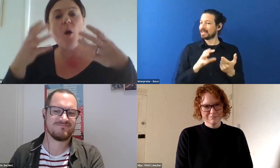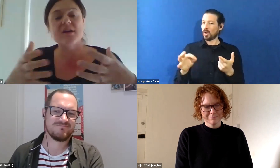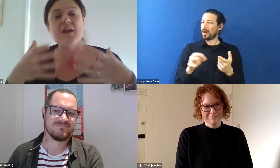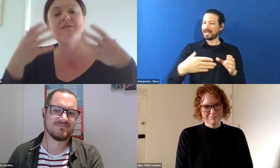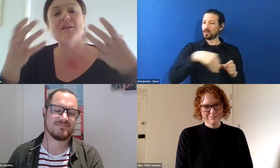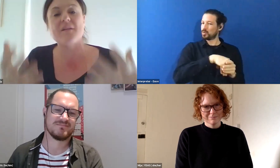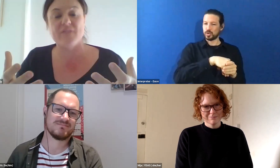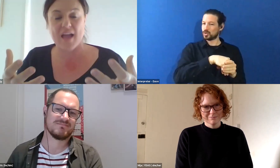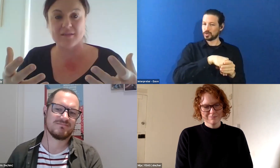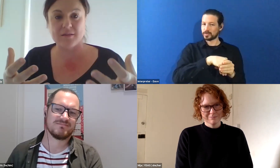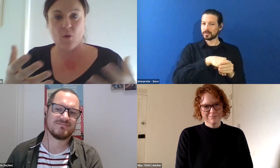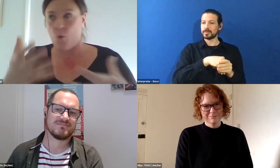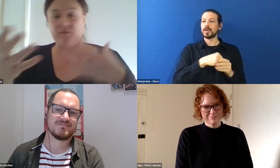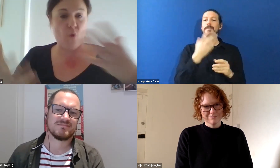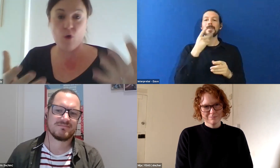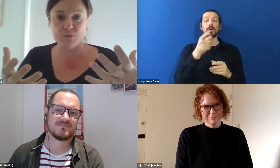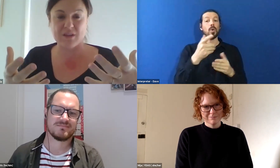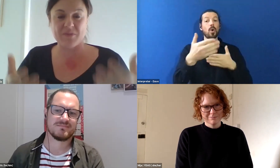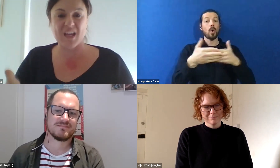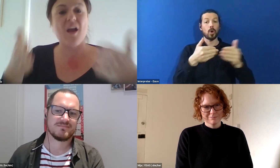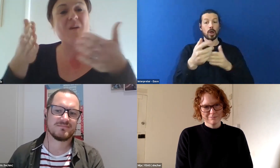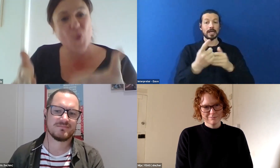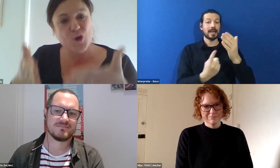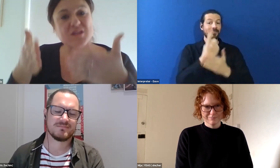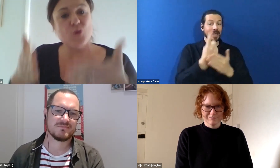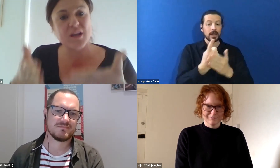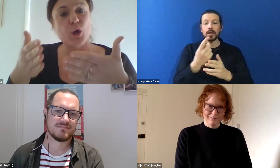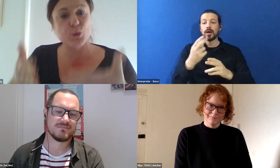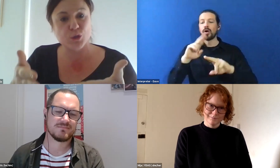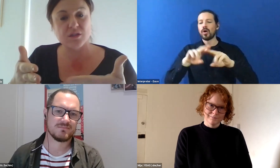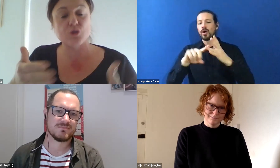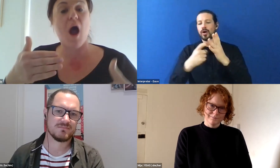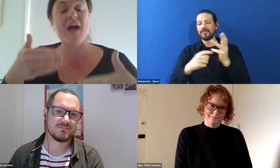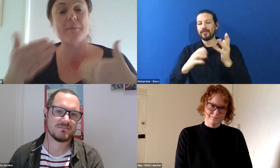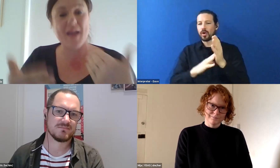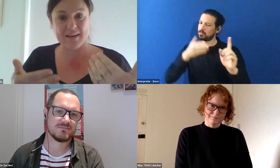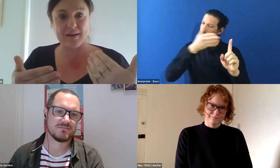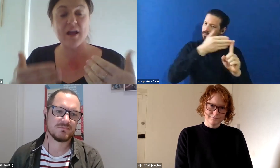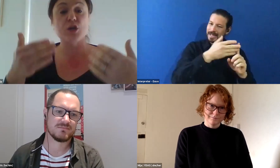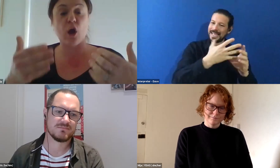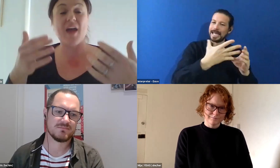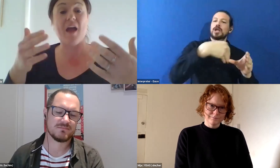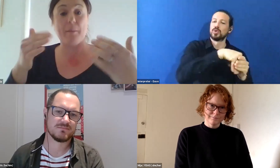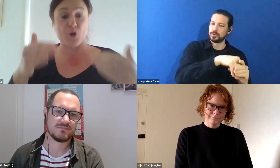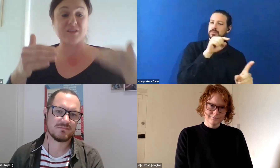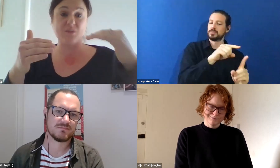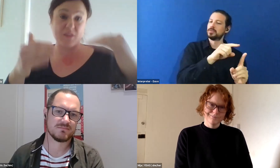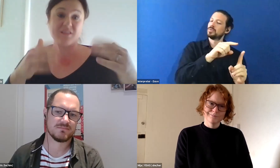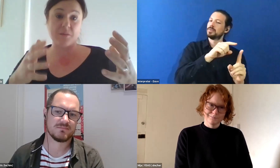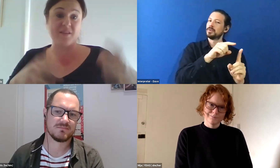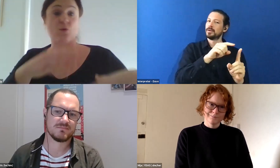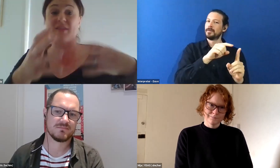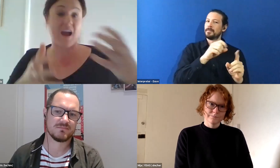you are organising an event or a forum or something, focus on inclusion. Try and make it so that a person